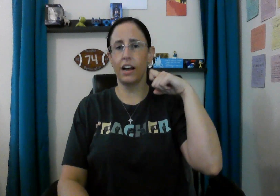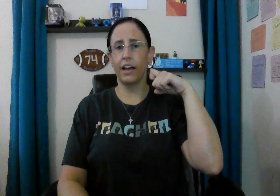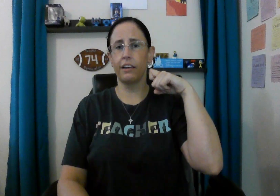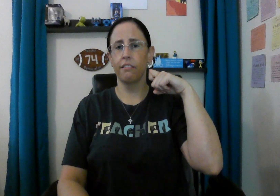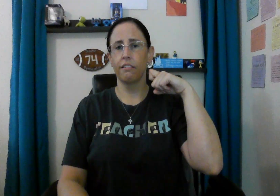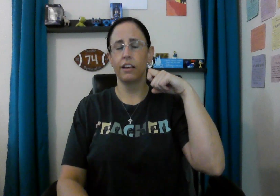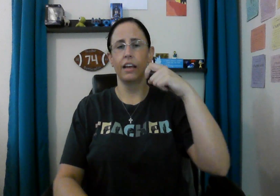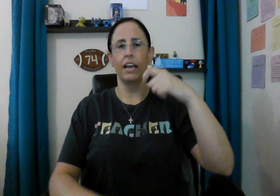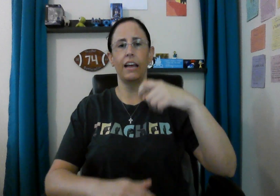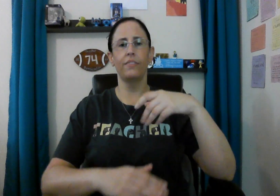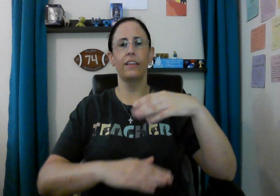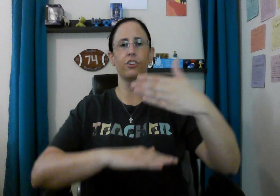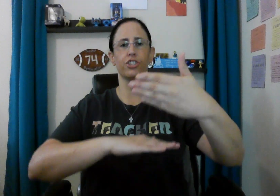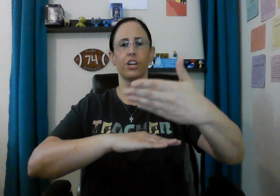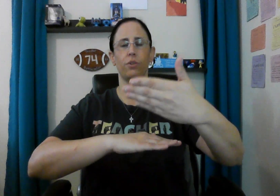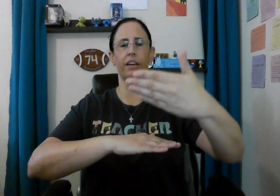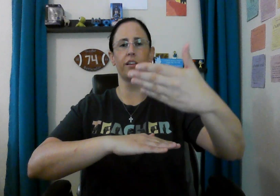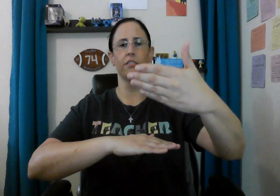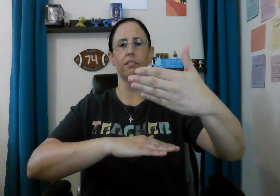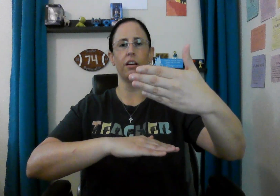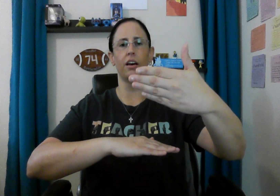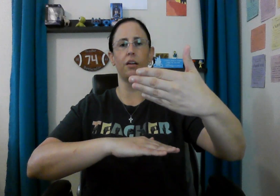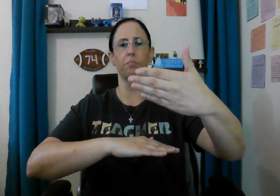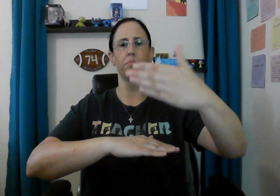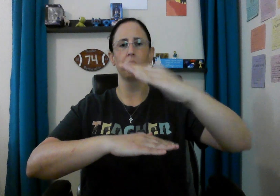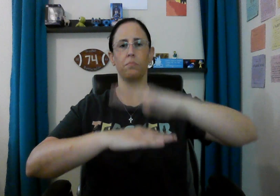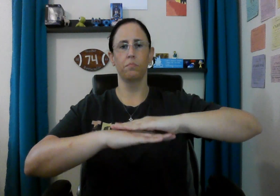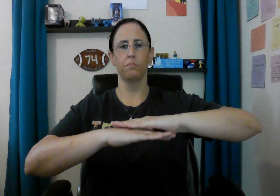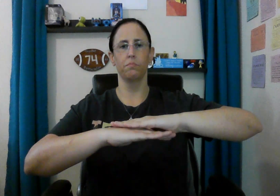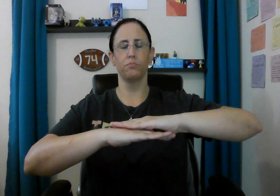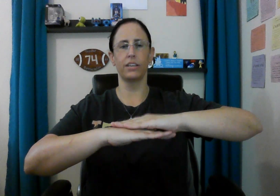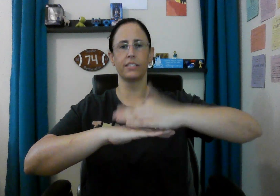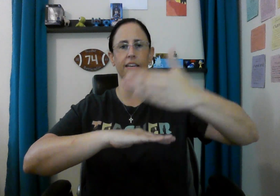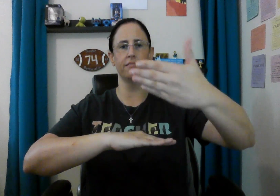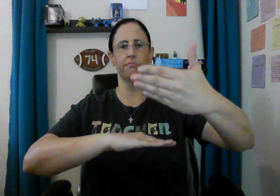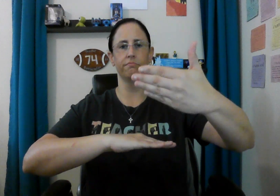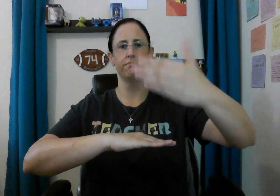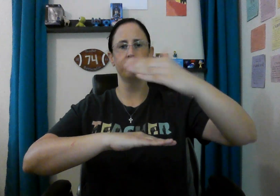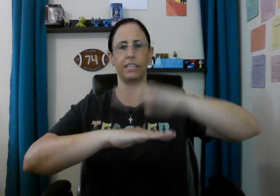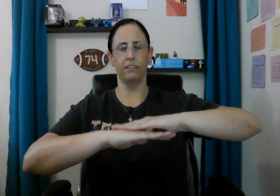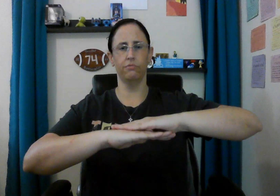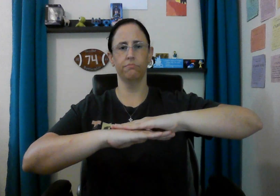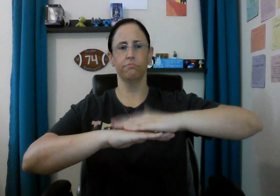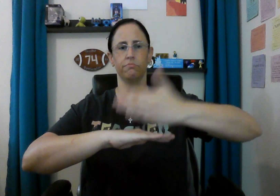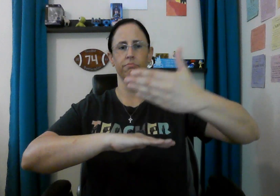dry, and then they're showing pressing it down.